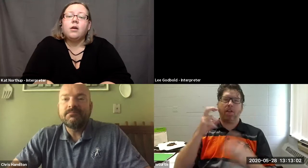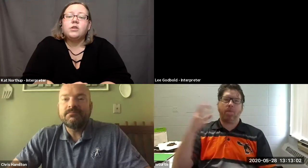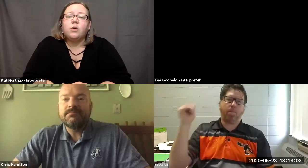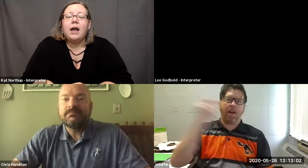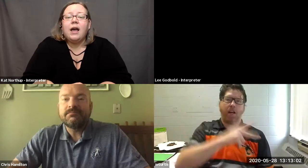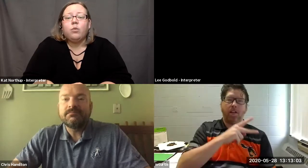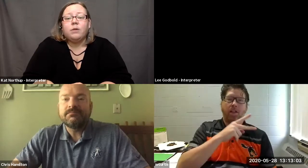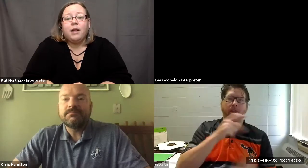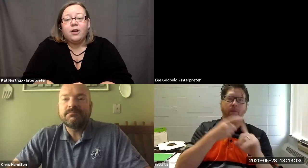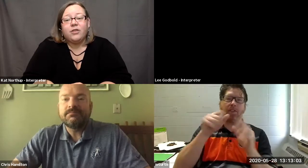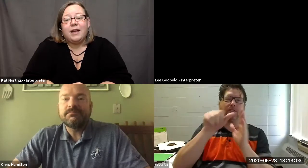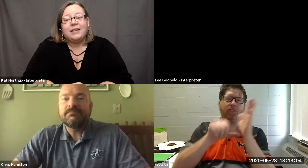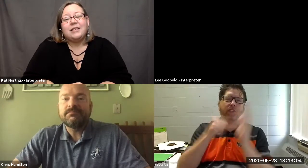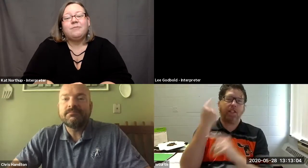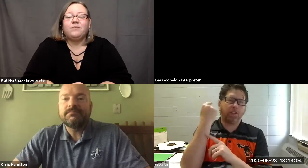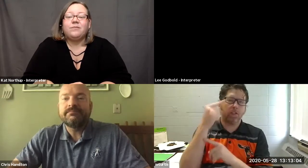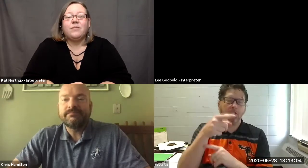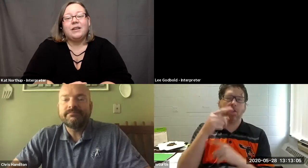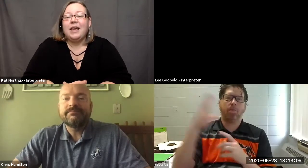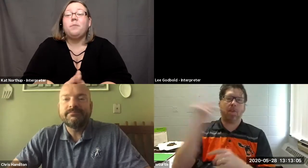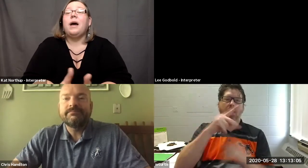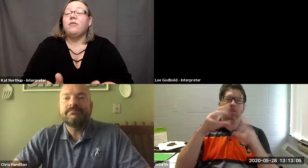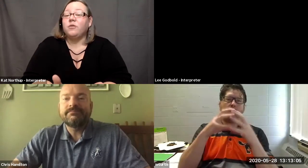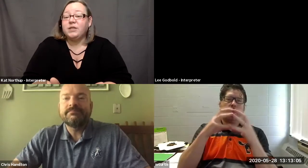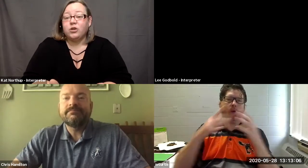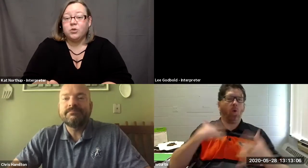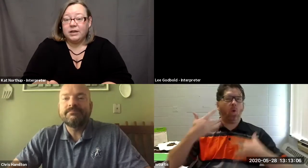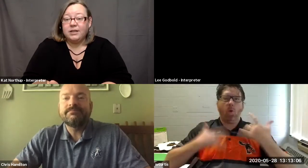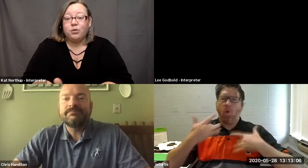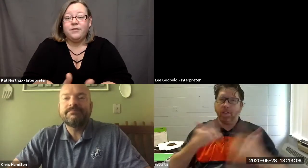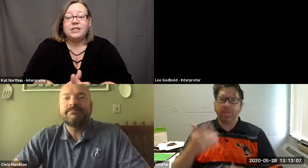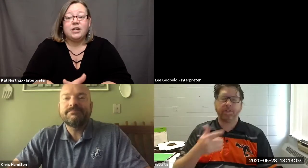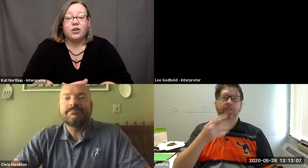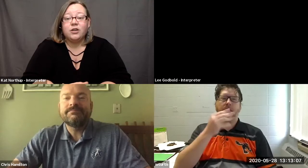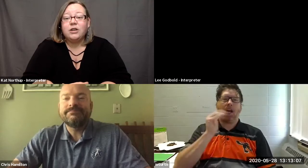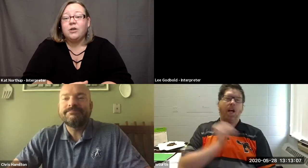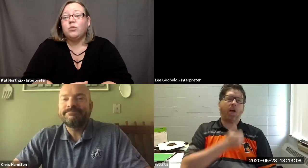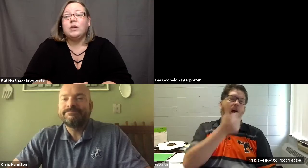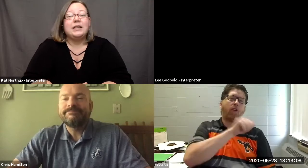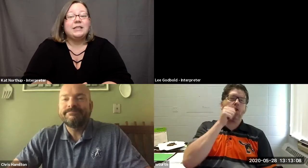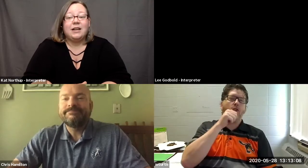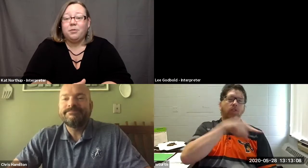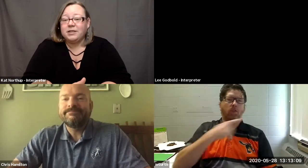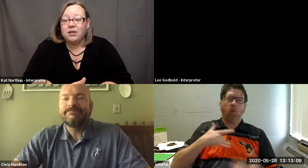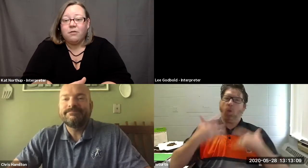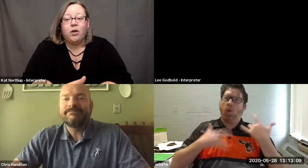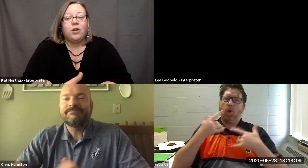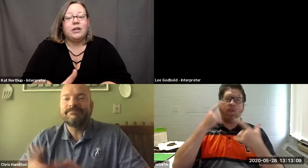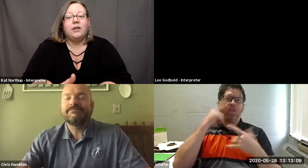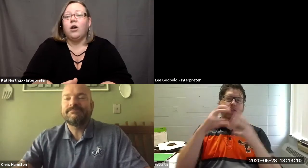So I had one player that came back from surgery the previous year, really excited to play softball, and our